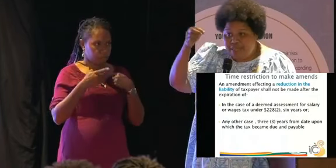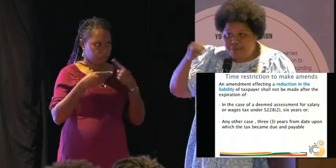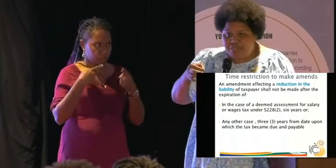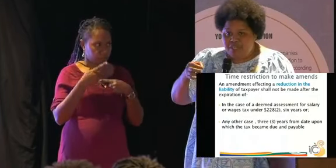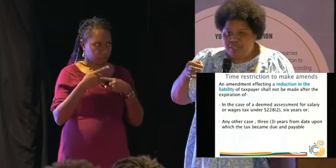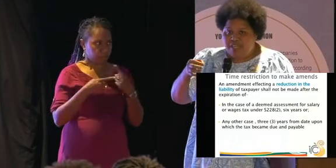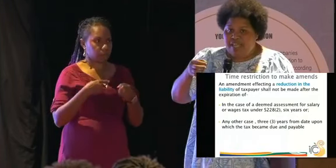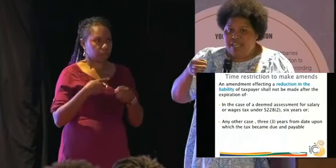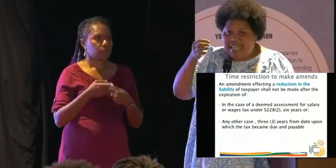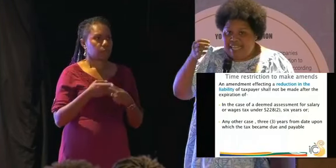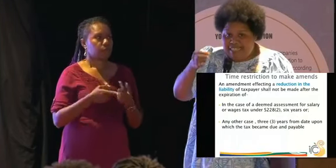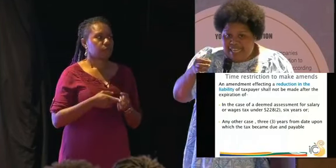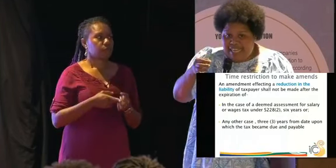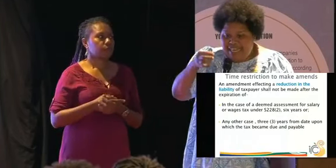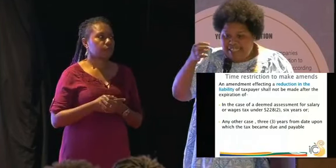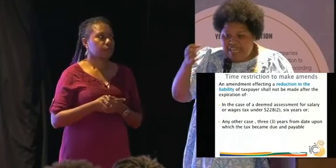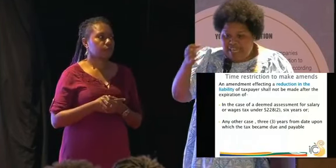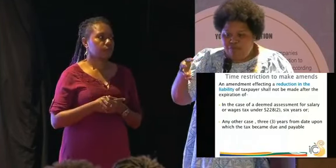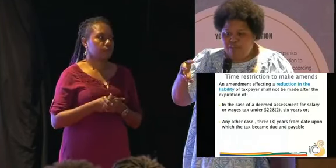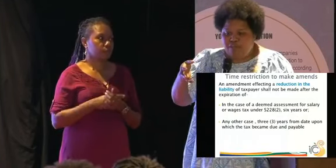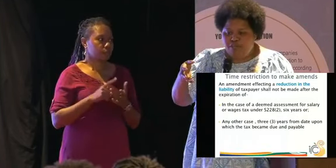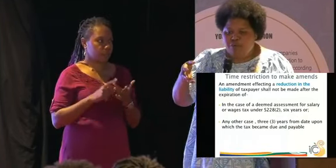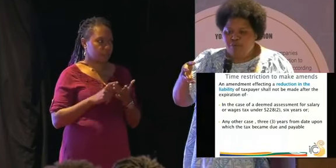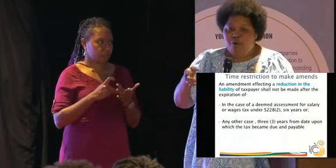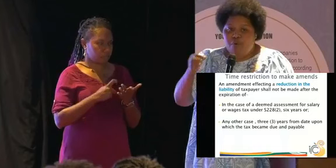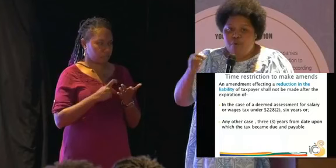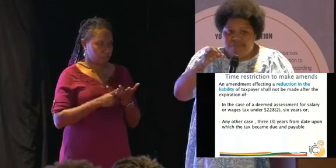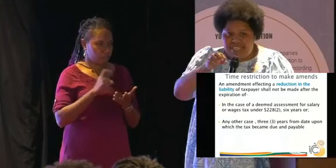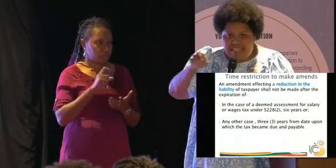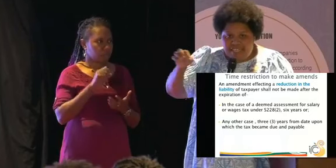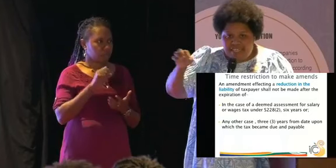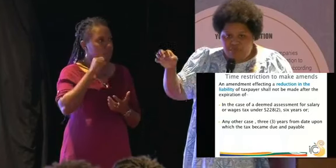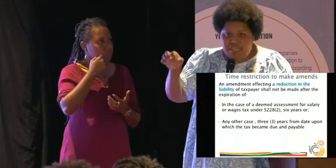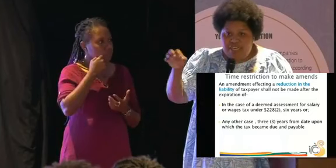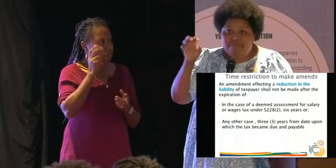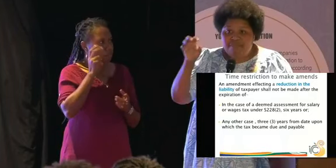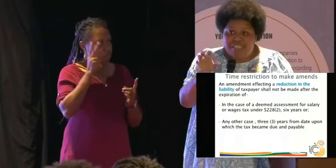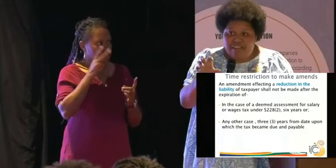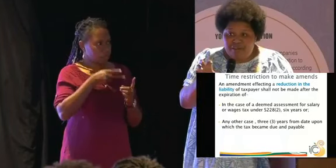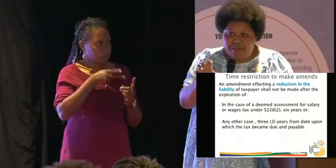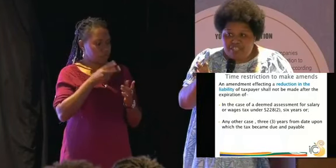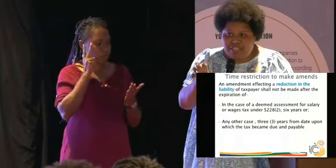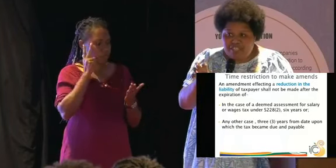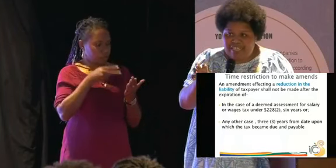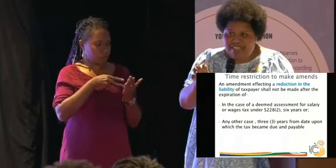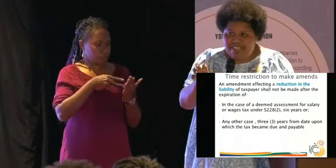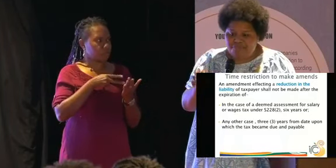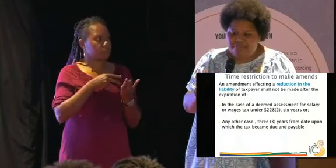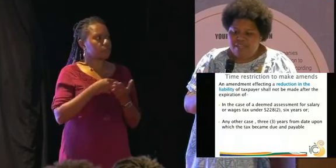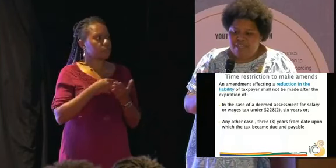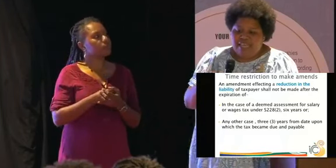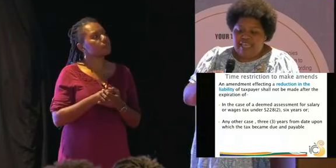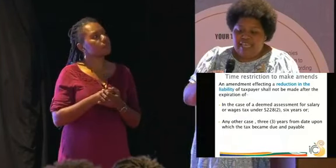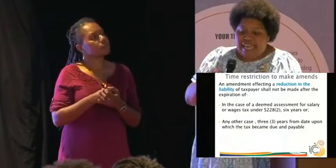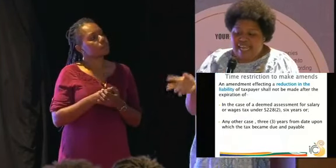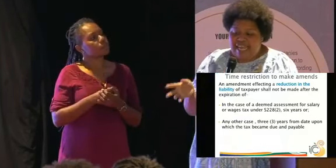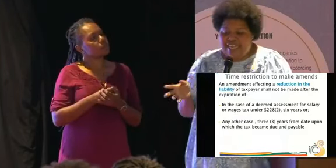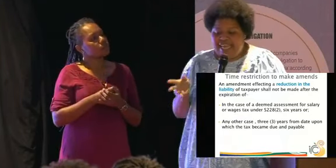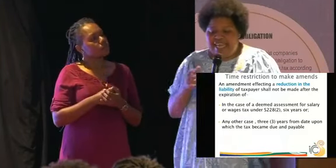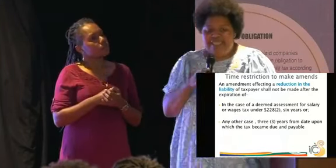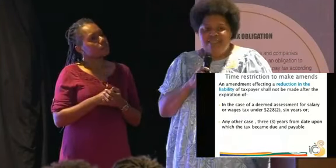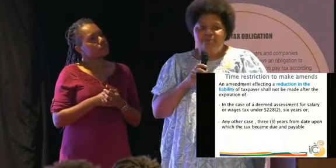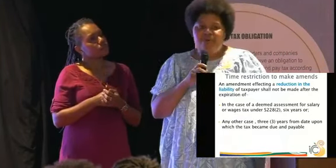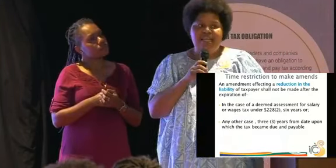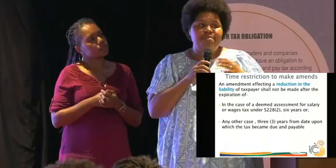to reduce the tax that is now fallen due, we have 6 years to do it if it's a salary and wages tax. In any